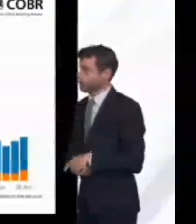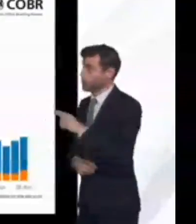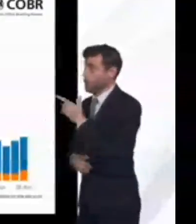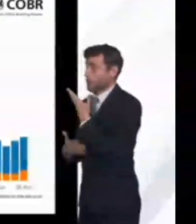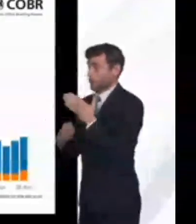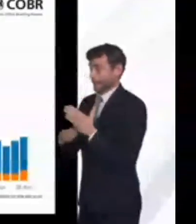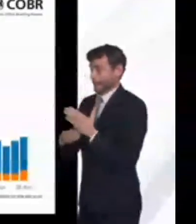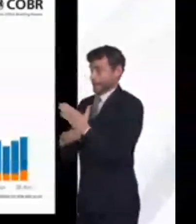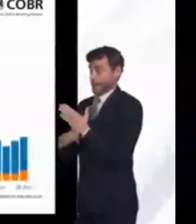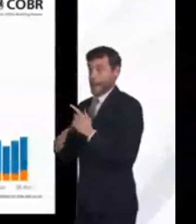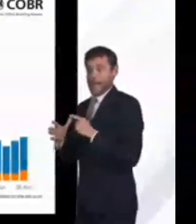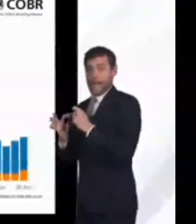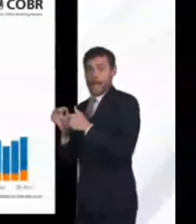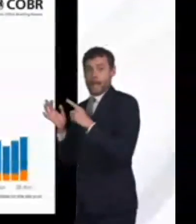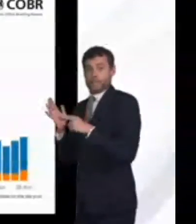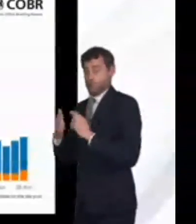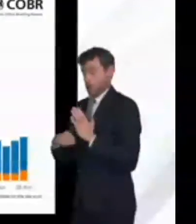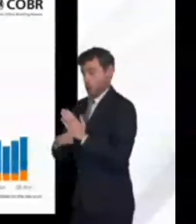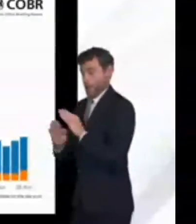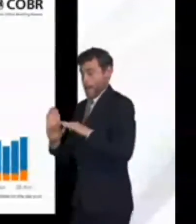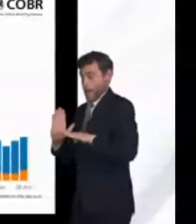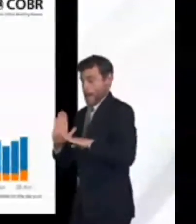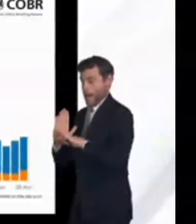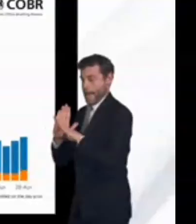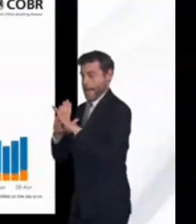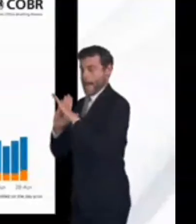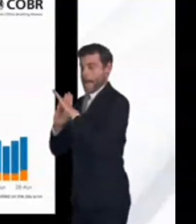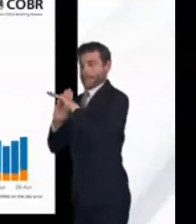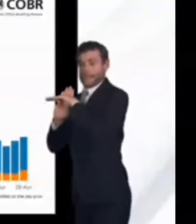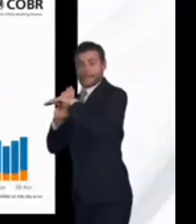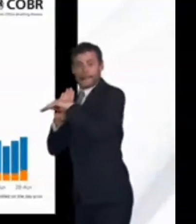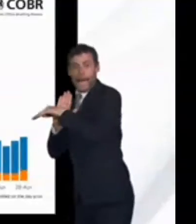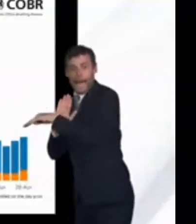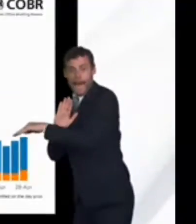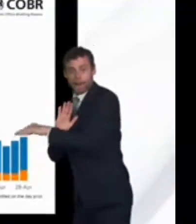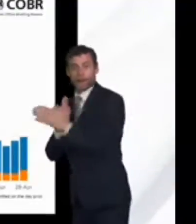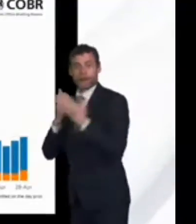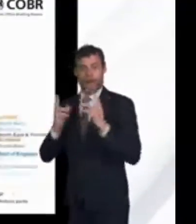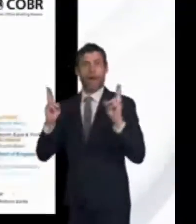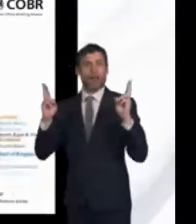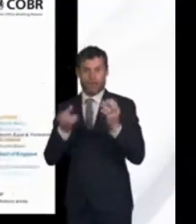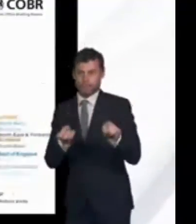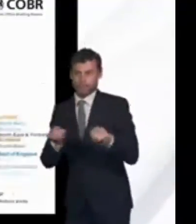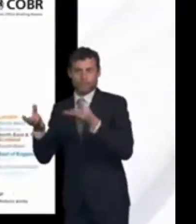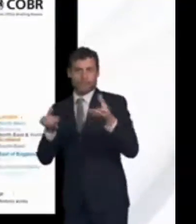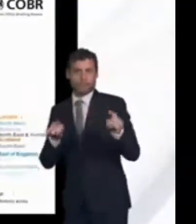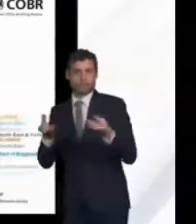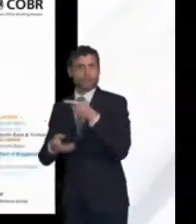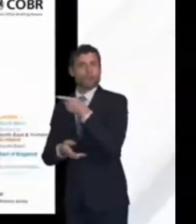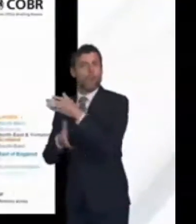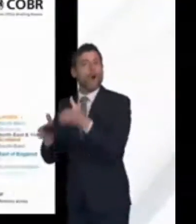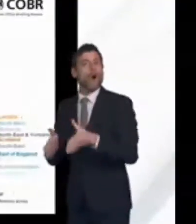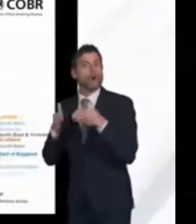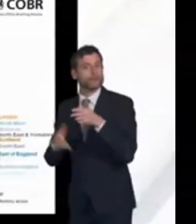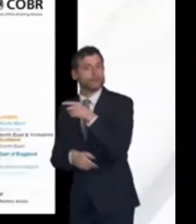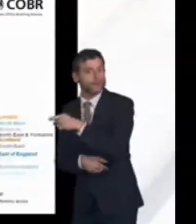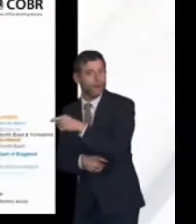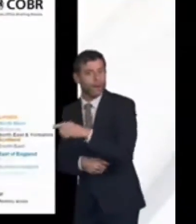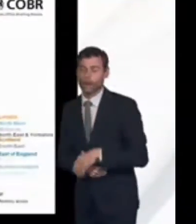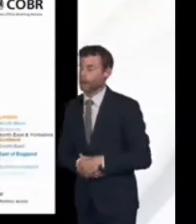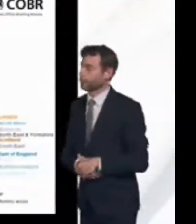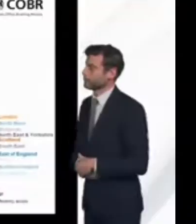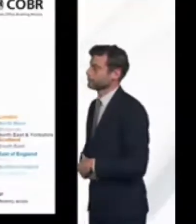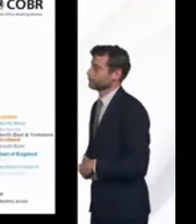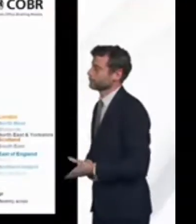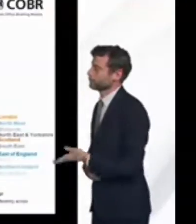So the number of cases is coming down, hospital admissions are coming down. Next slide, please. And that, of course,